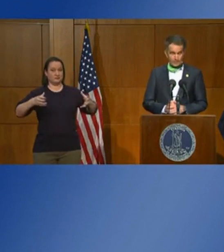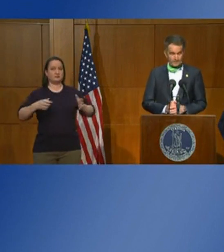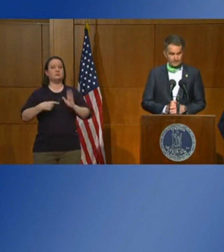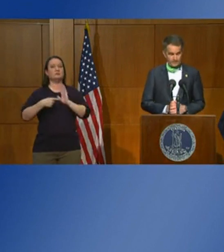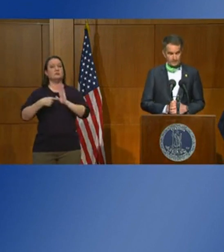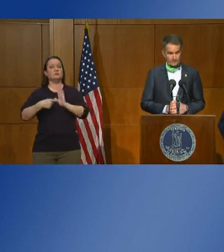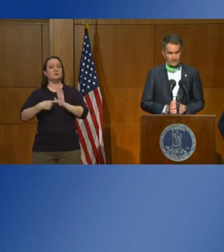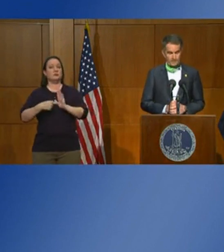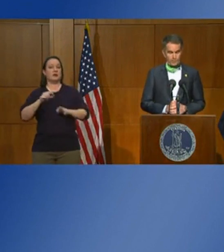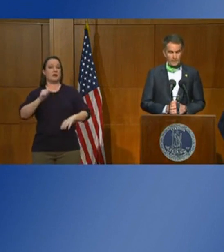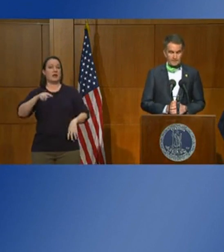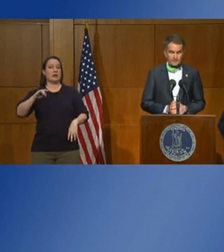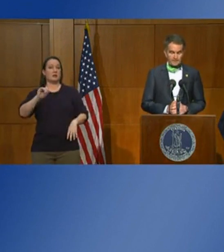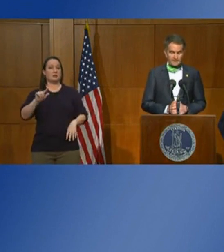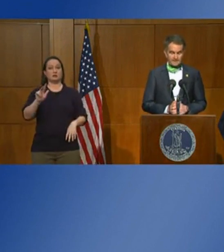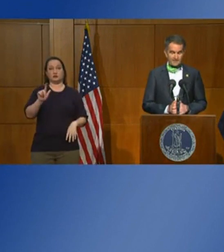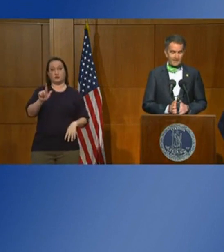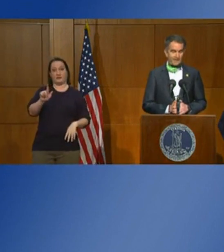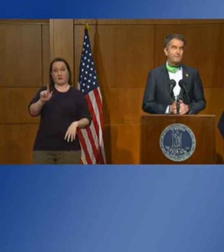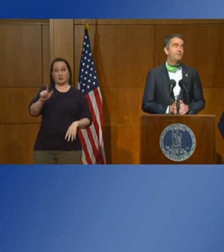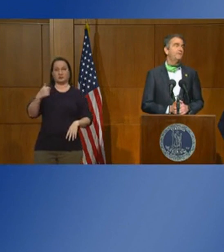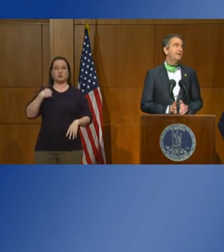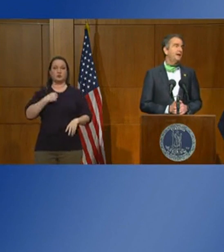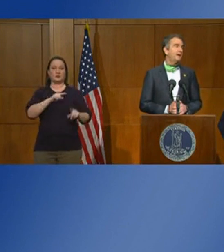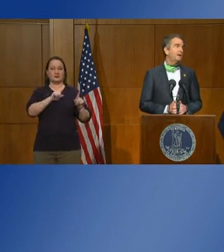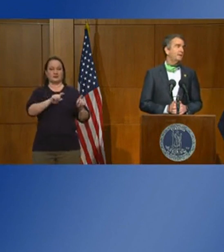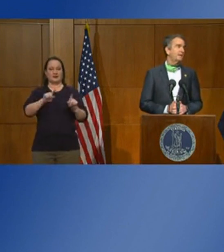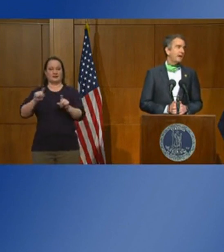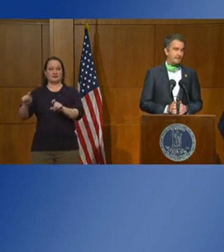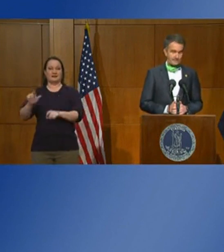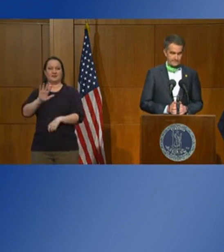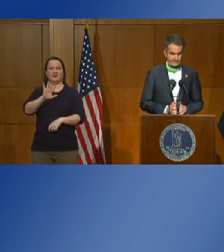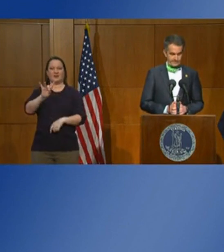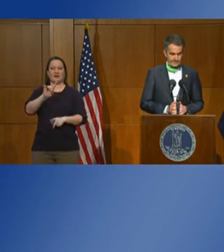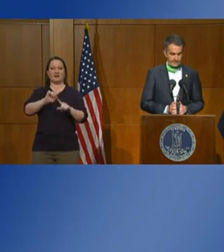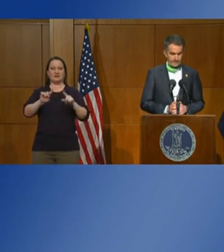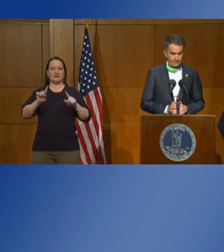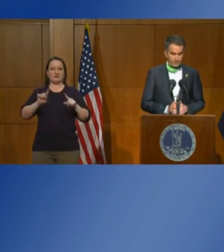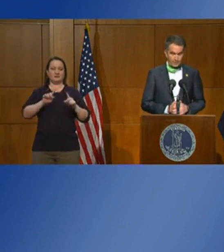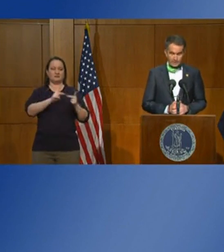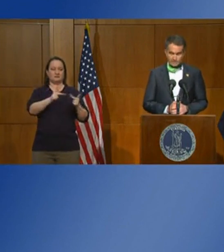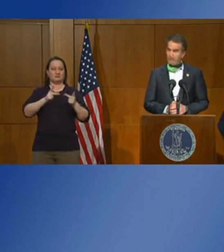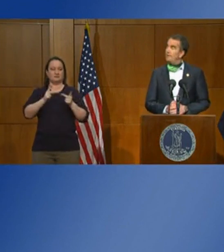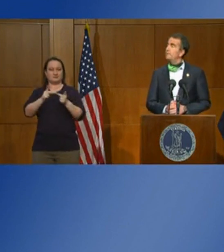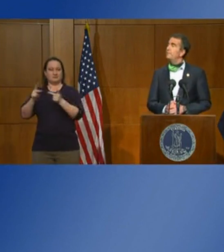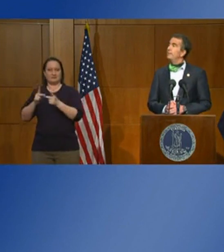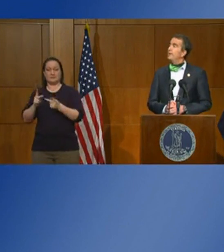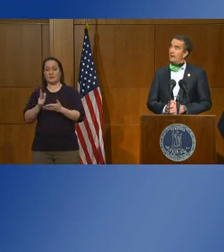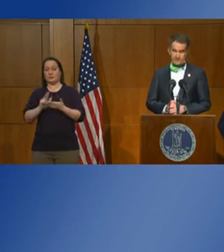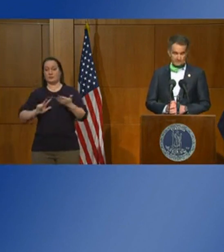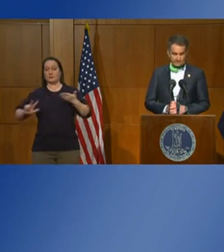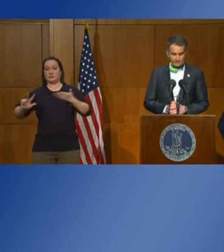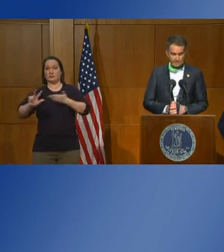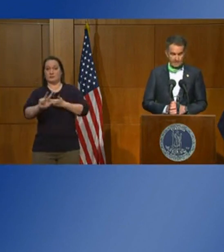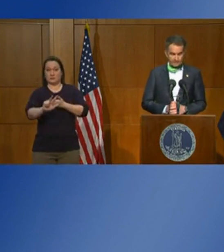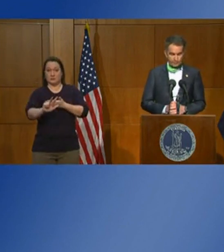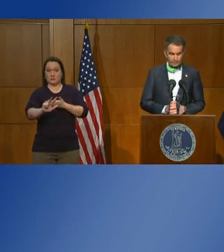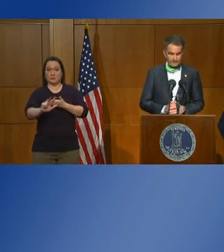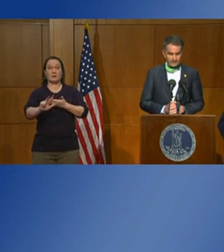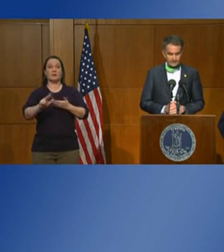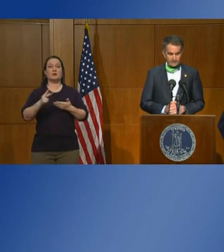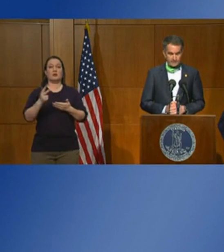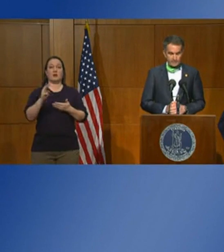the 21st, we had done testing at 58 sites. 3 weeks later, as of May